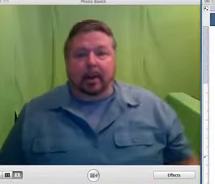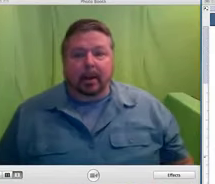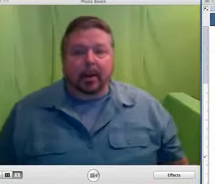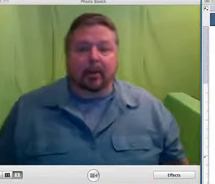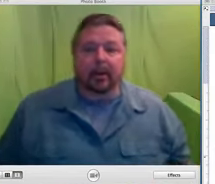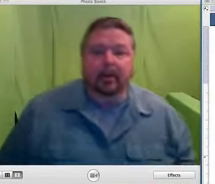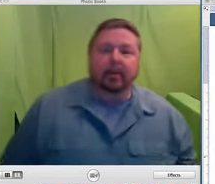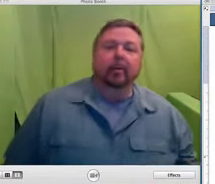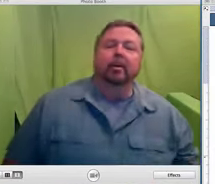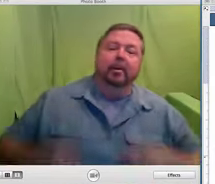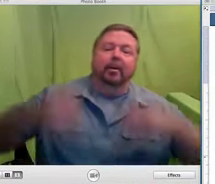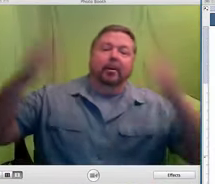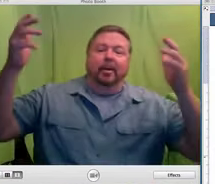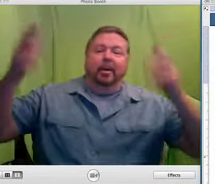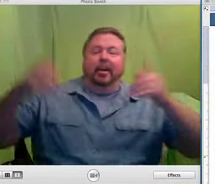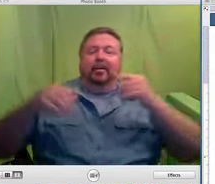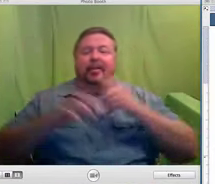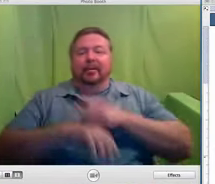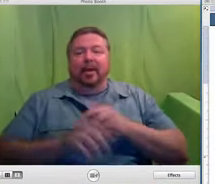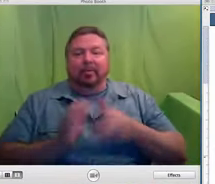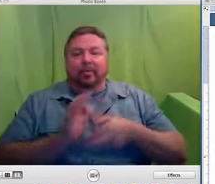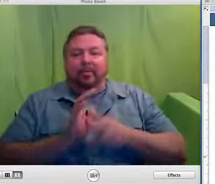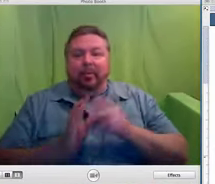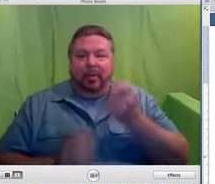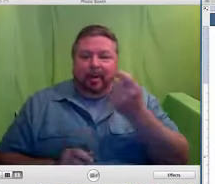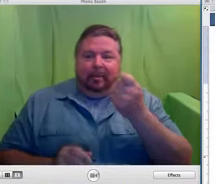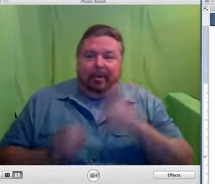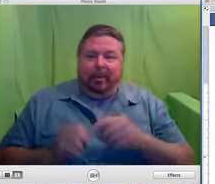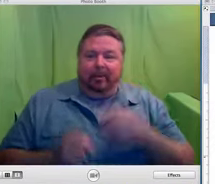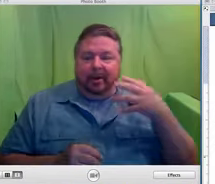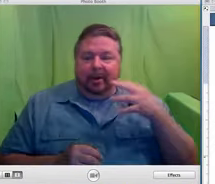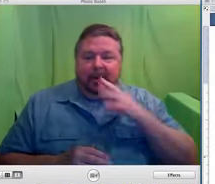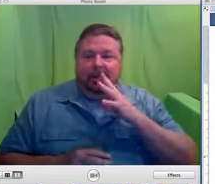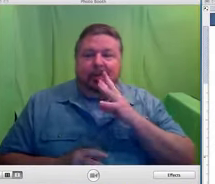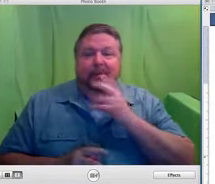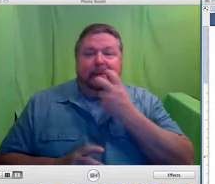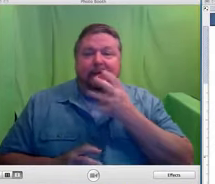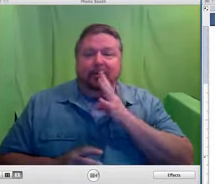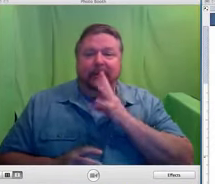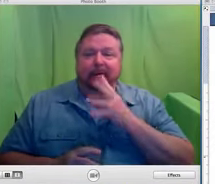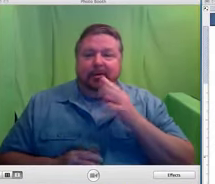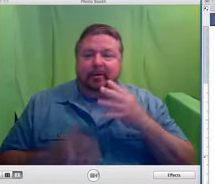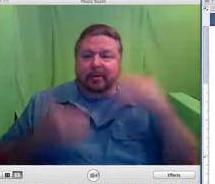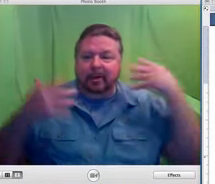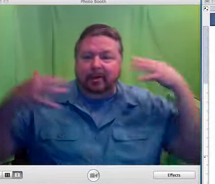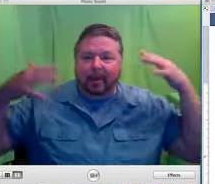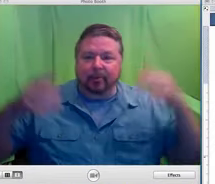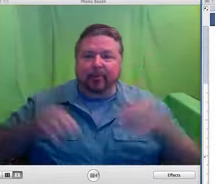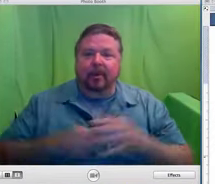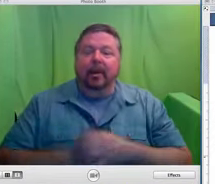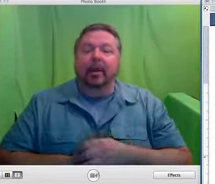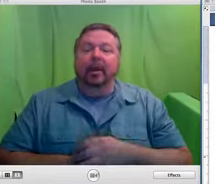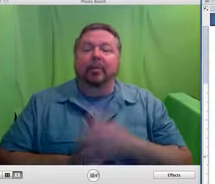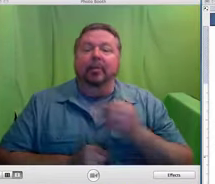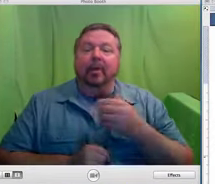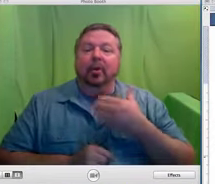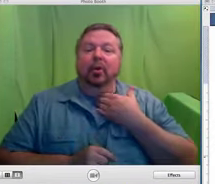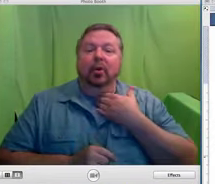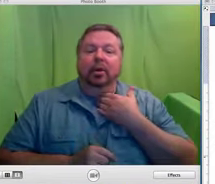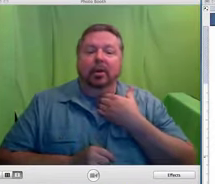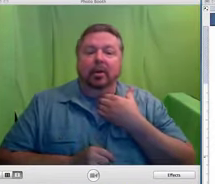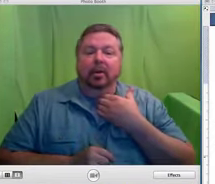Okay, hello there. It's time to review a little bit about speech sounds. We've got